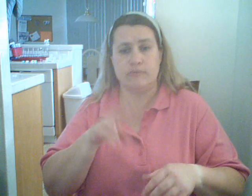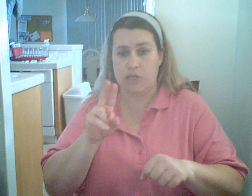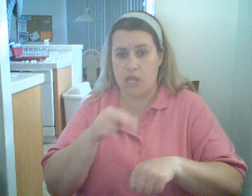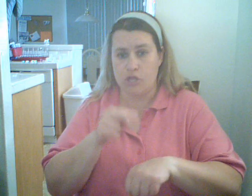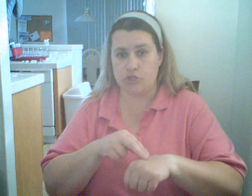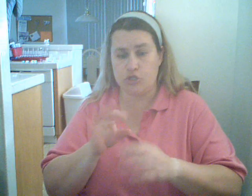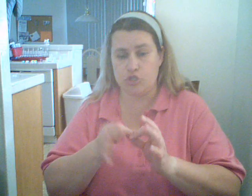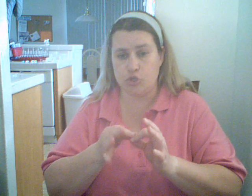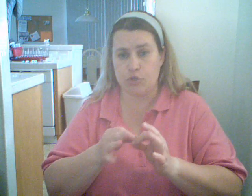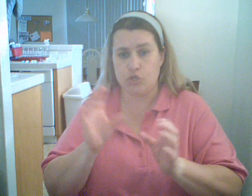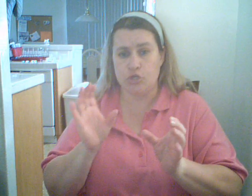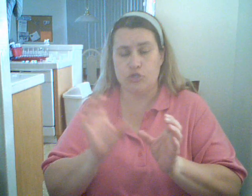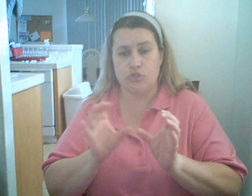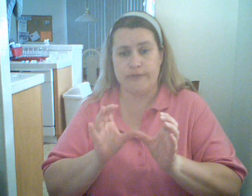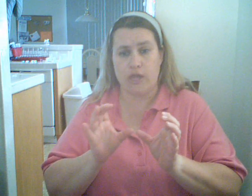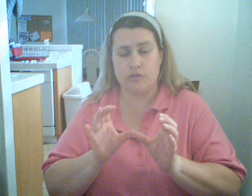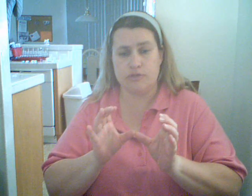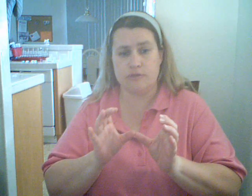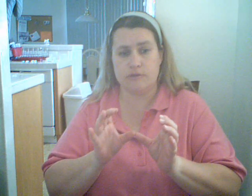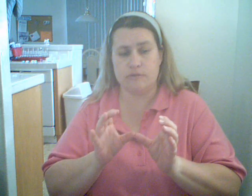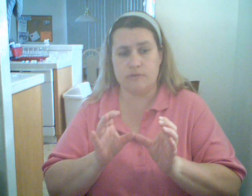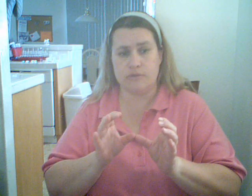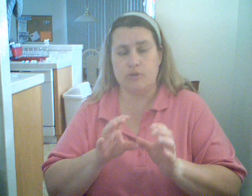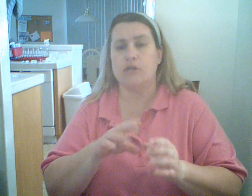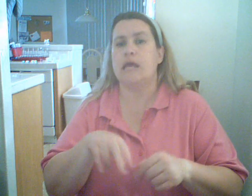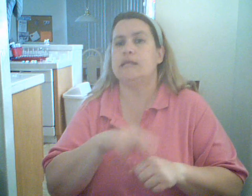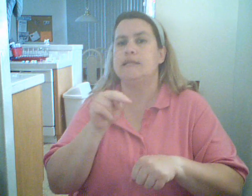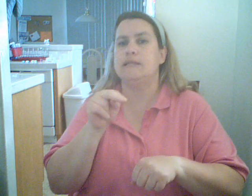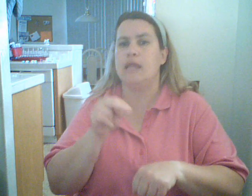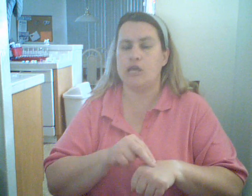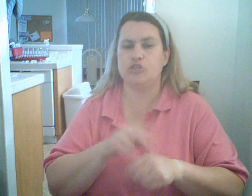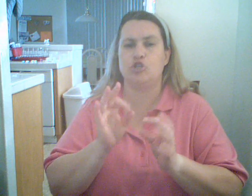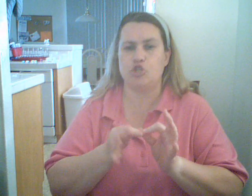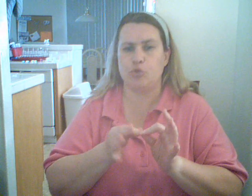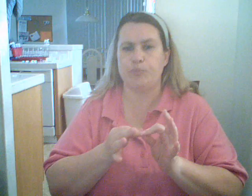Certification. Is that correct? The National Interpreter Certification.